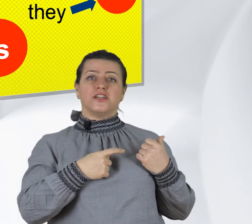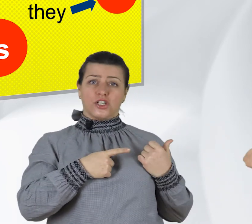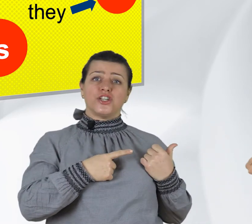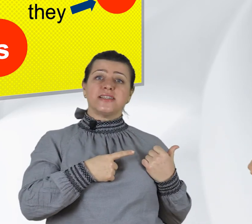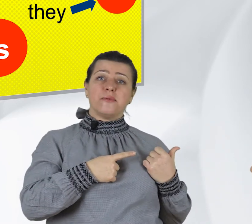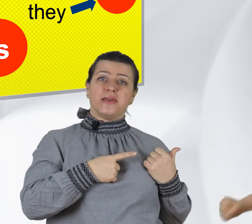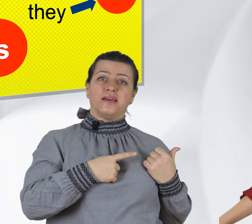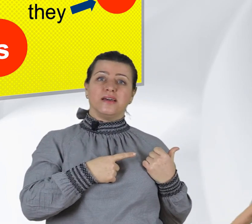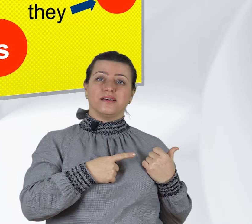She's happy.